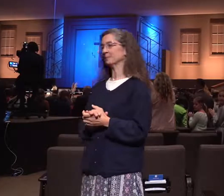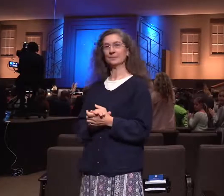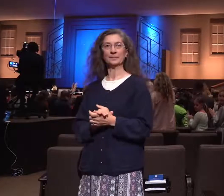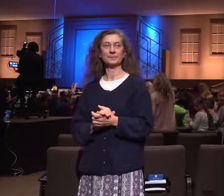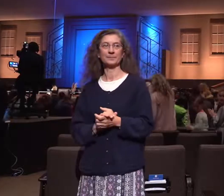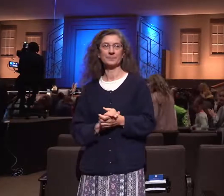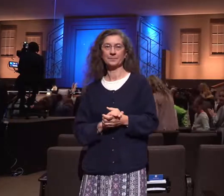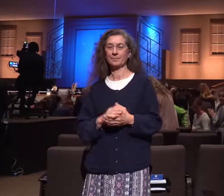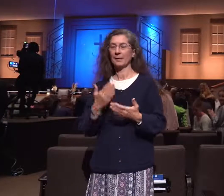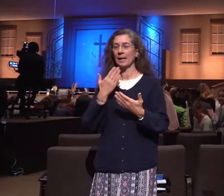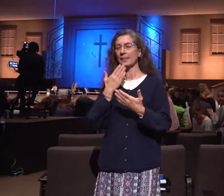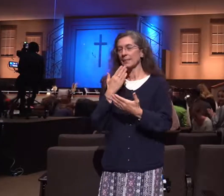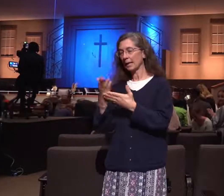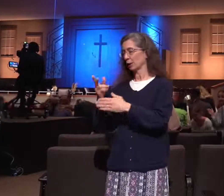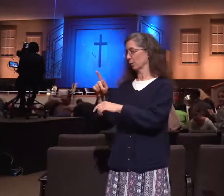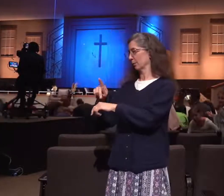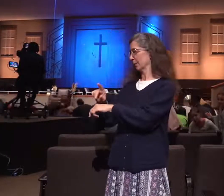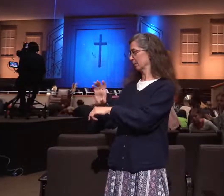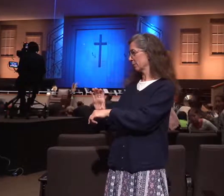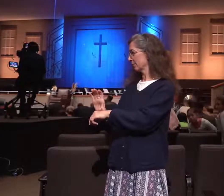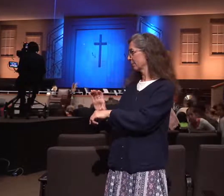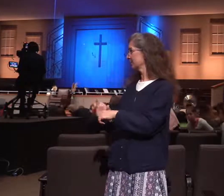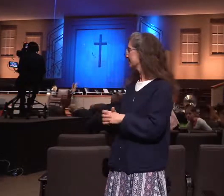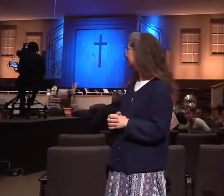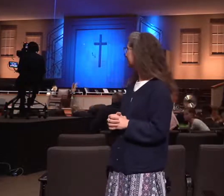Thank you, Pastor. And